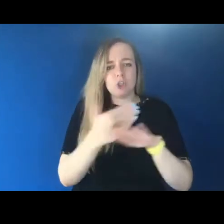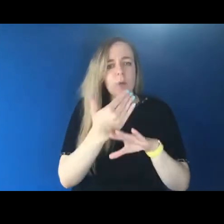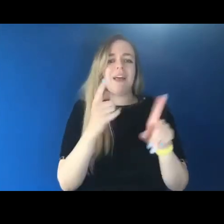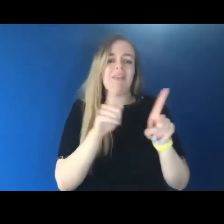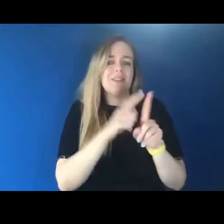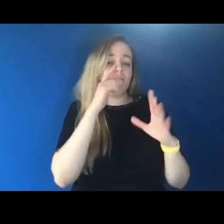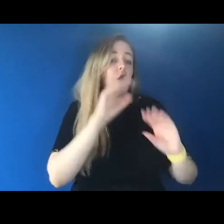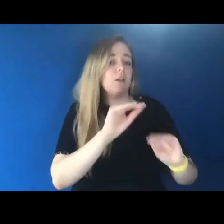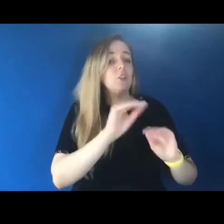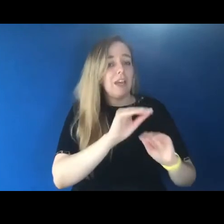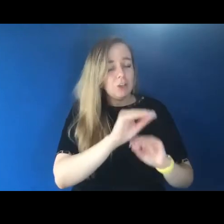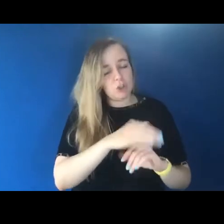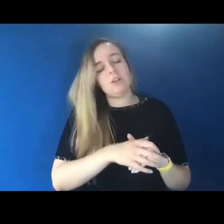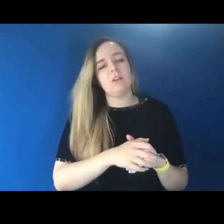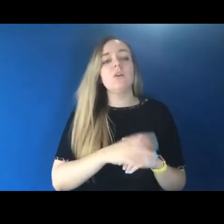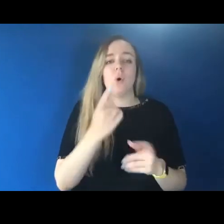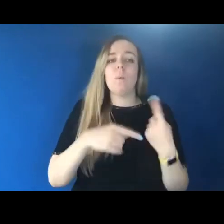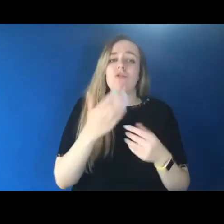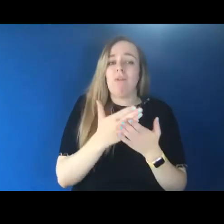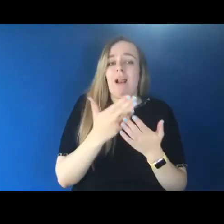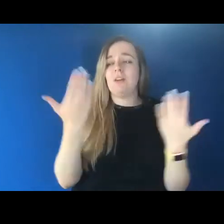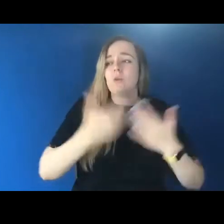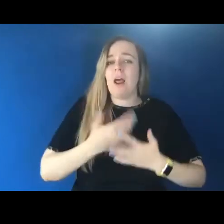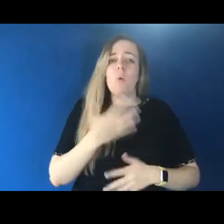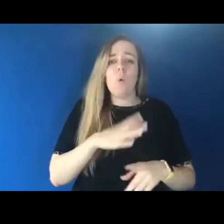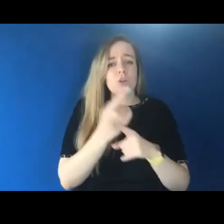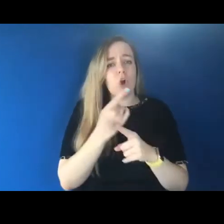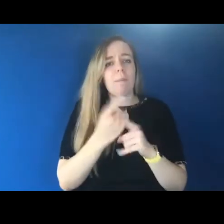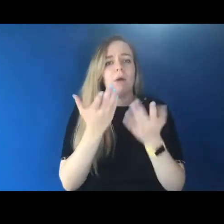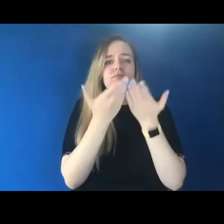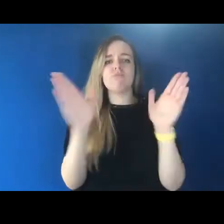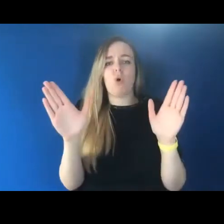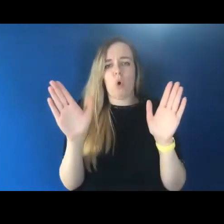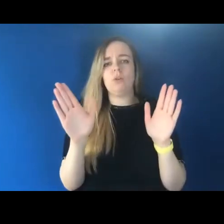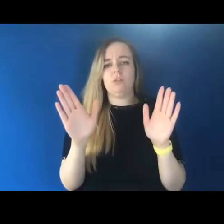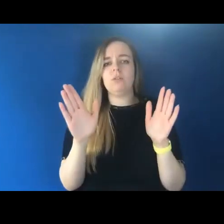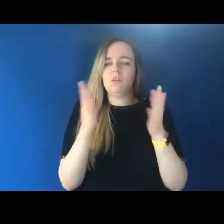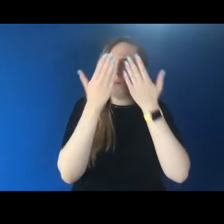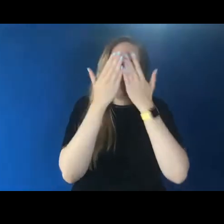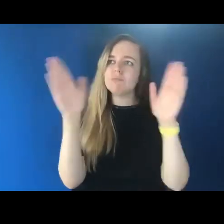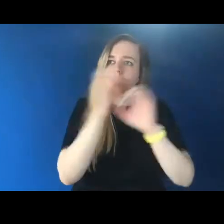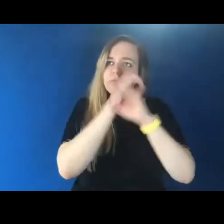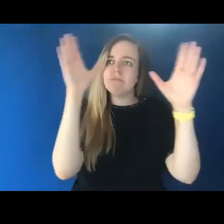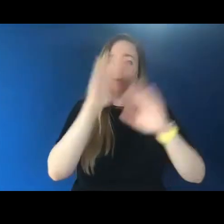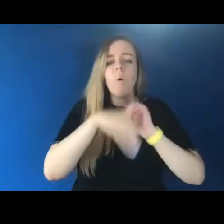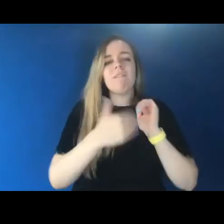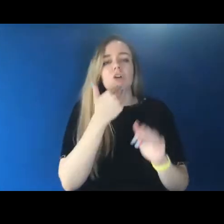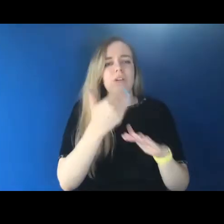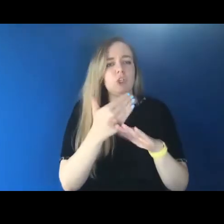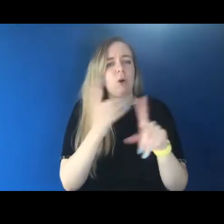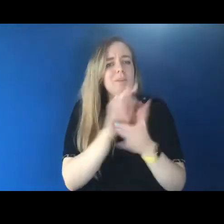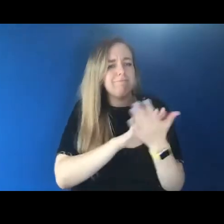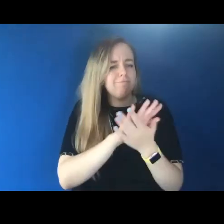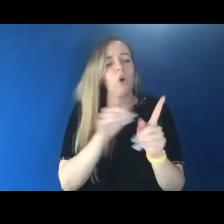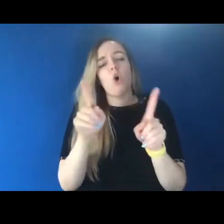for education. So we really tonight want to talk about broadening our understanding of green jobs, as well as talking